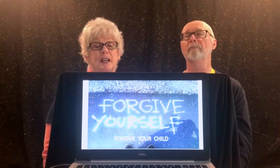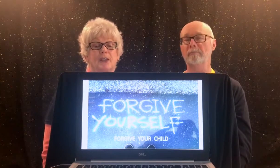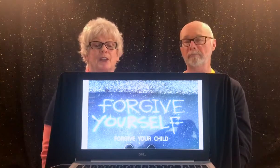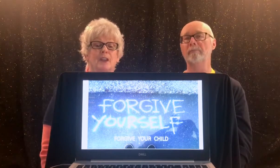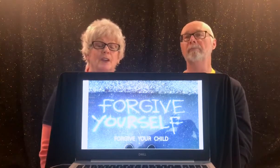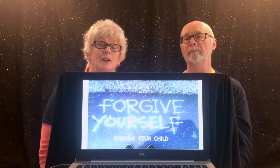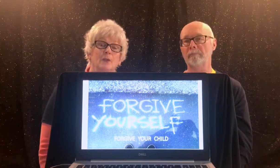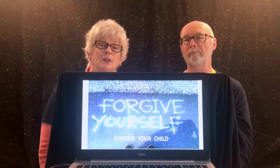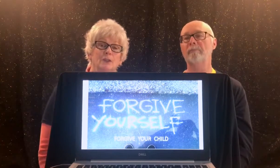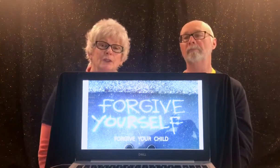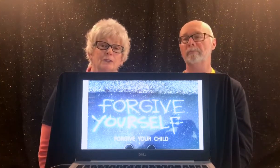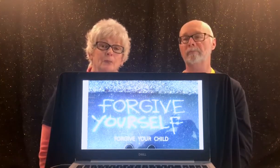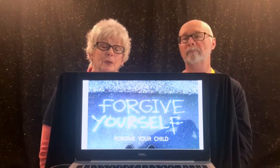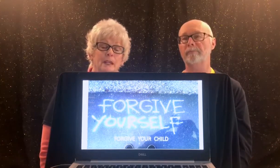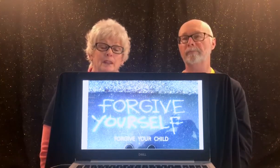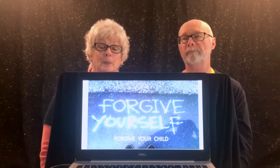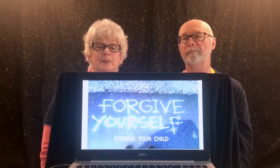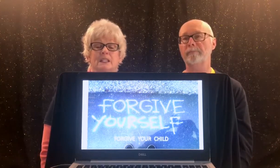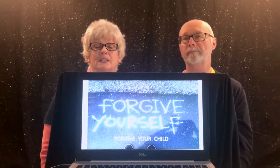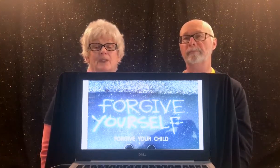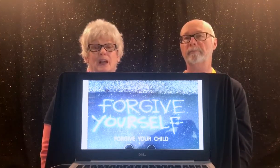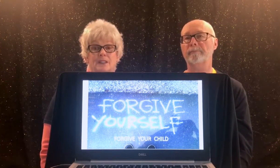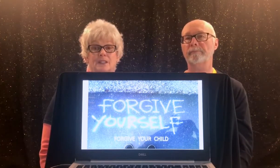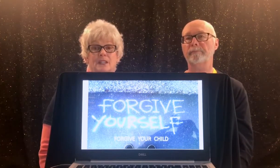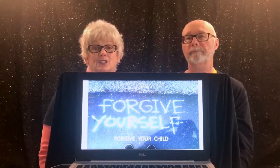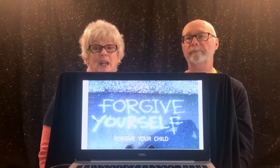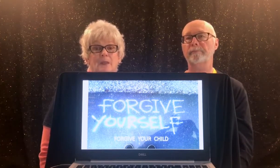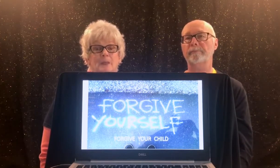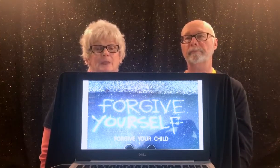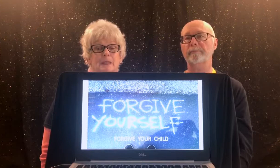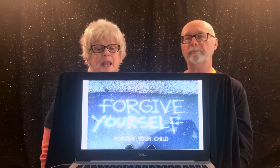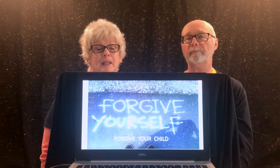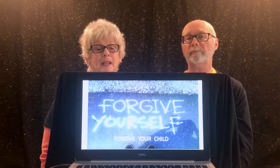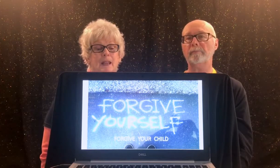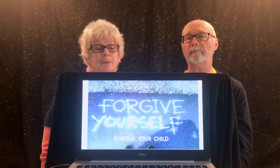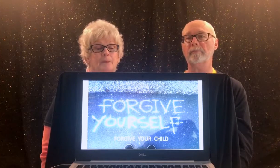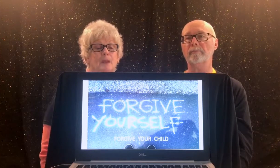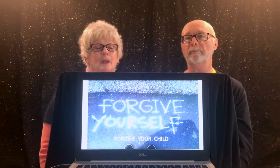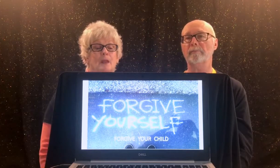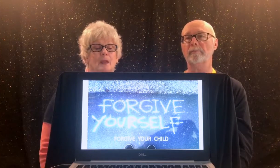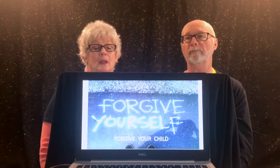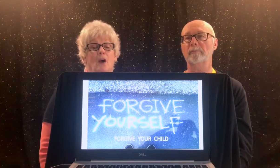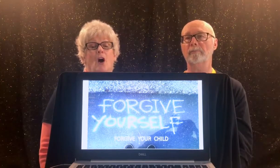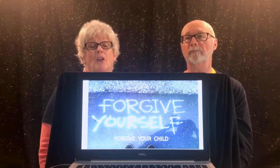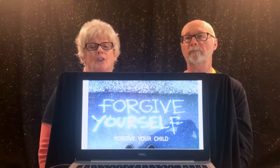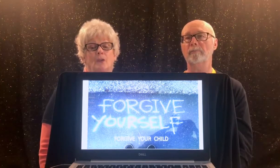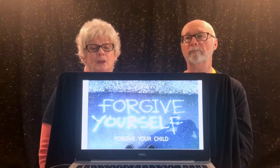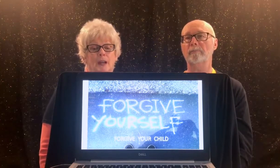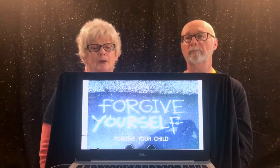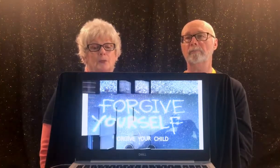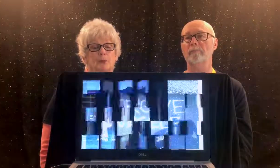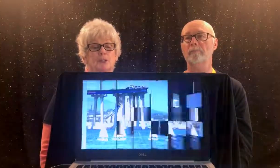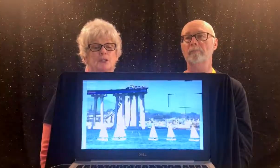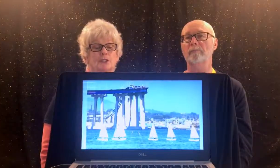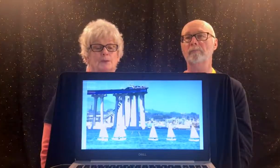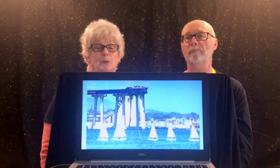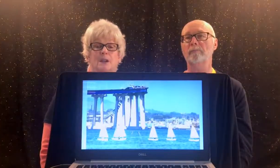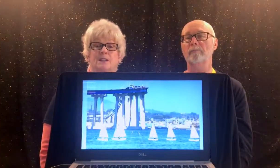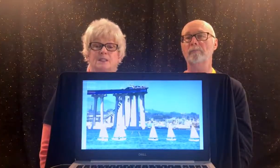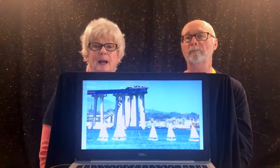death. We learned from reading the police files that Jay had been standing on the Coronado Bridge where he stopped